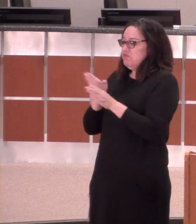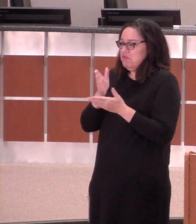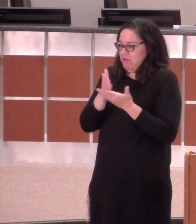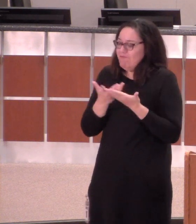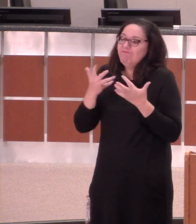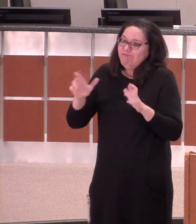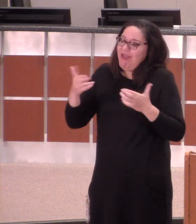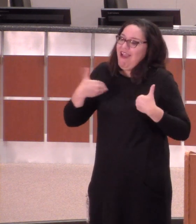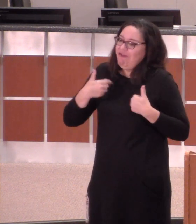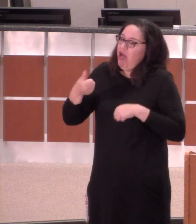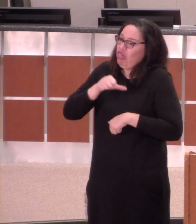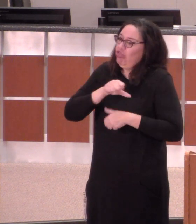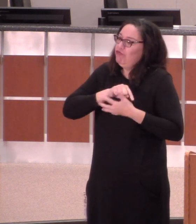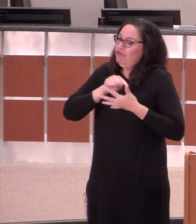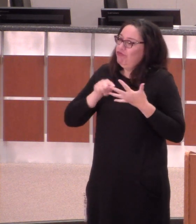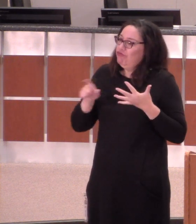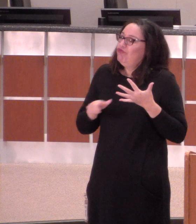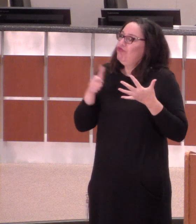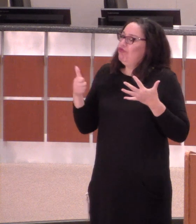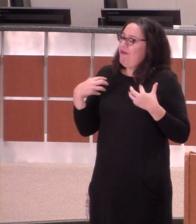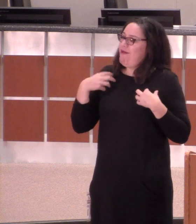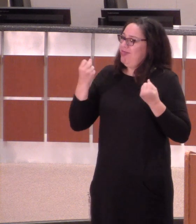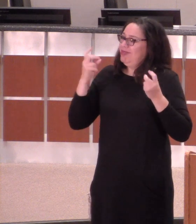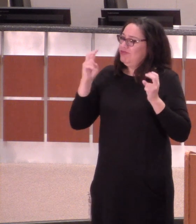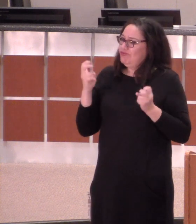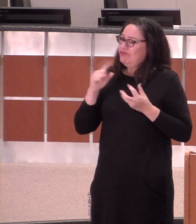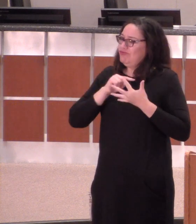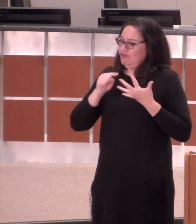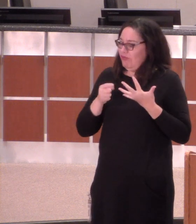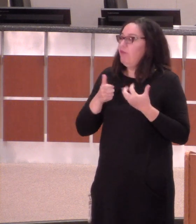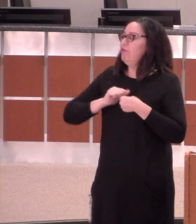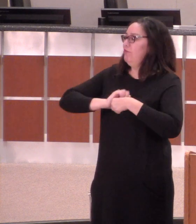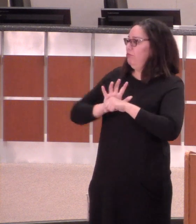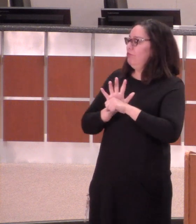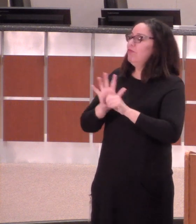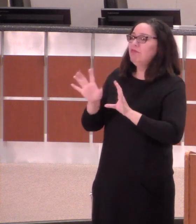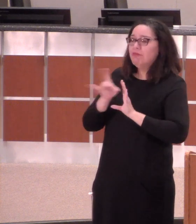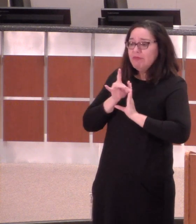conditions that are contracting the virus. It's